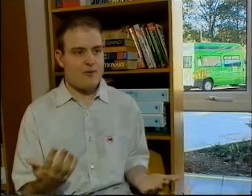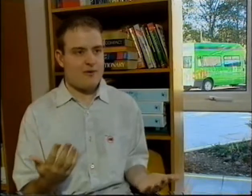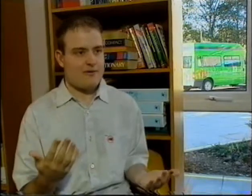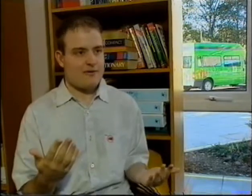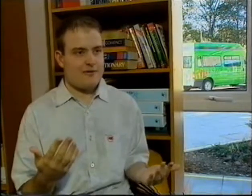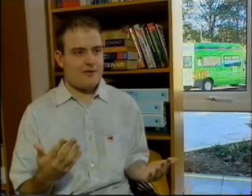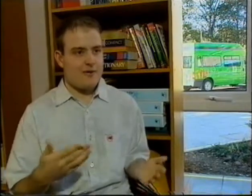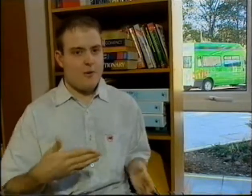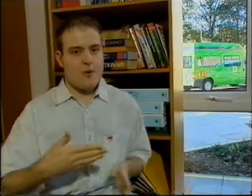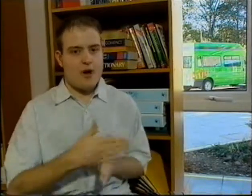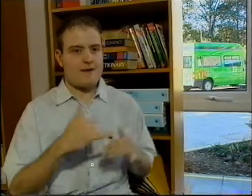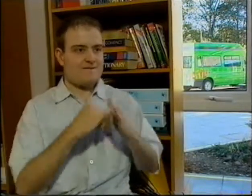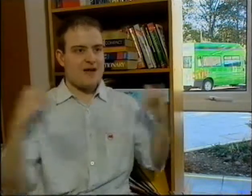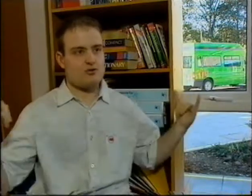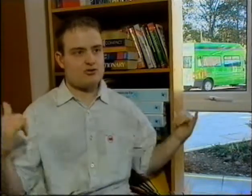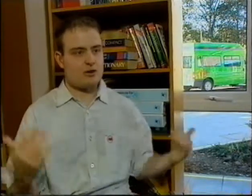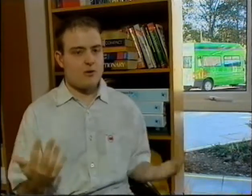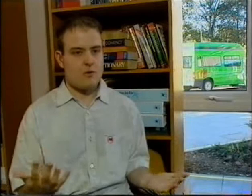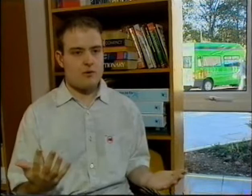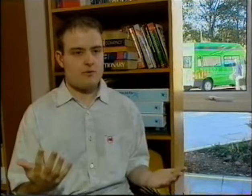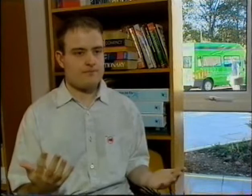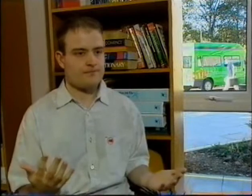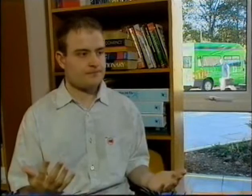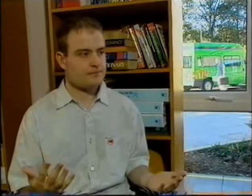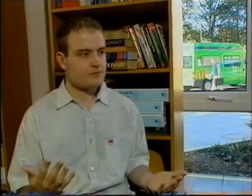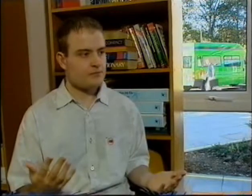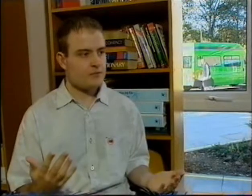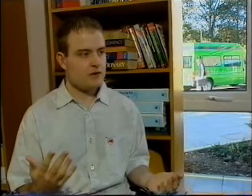I would have maybe worked in a shop or a factory.